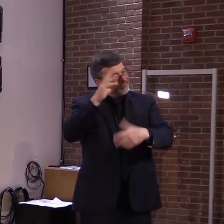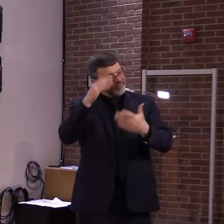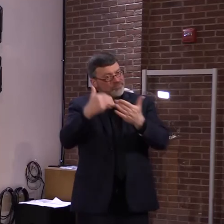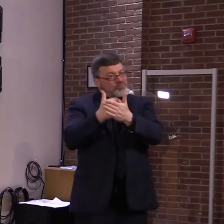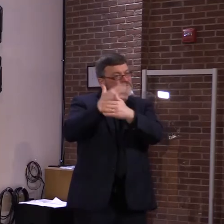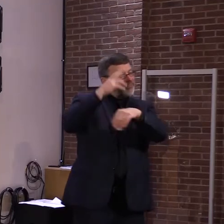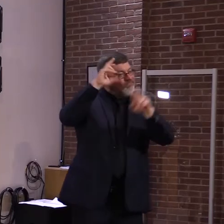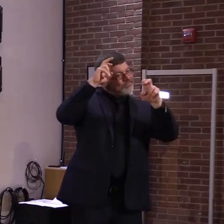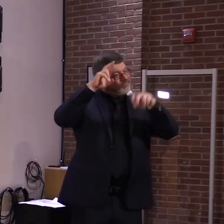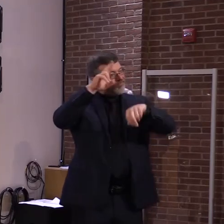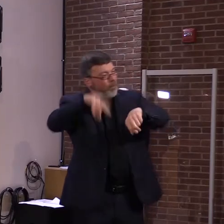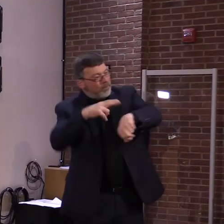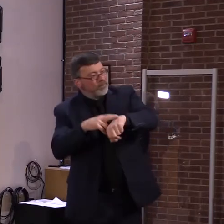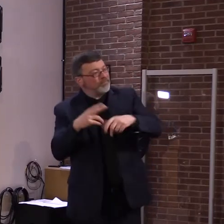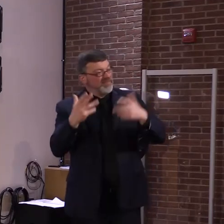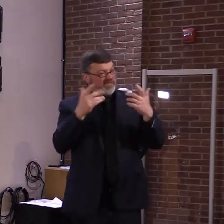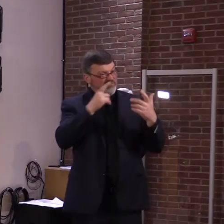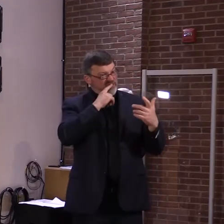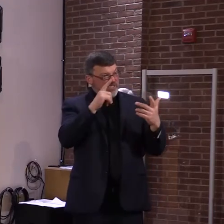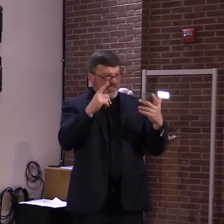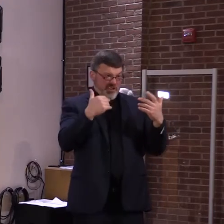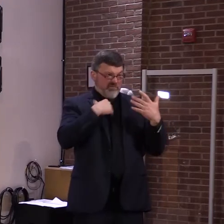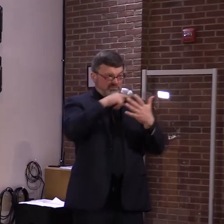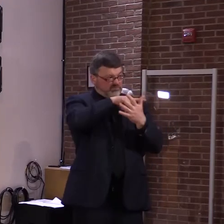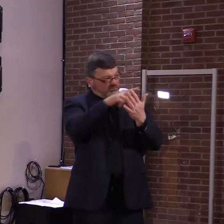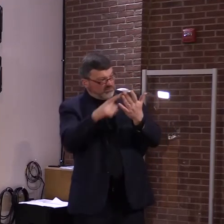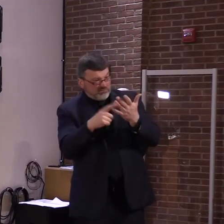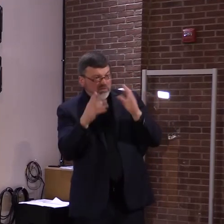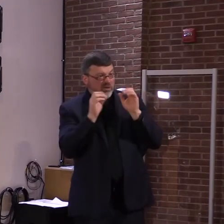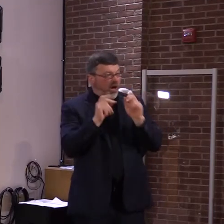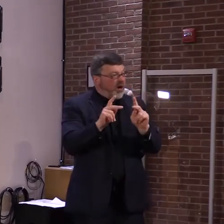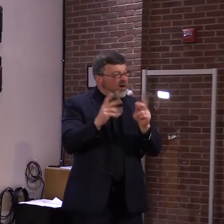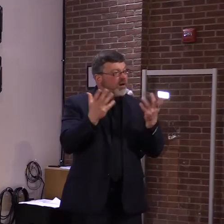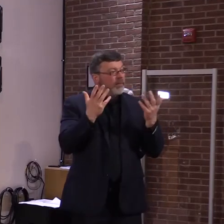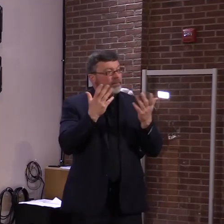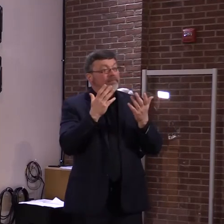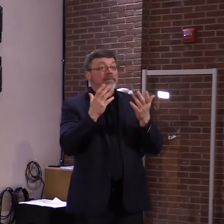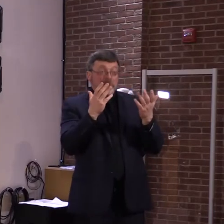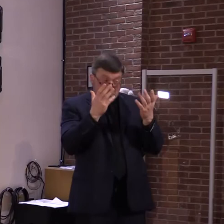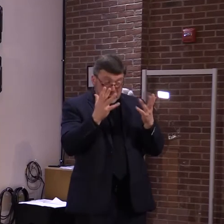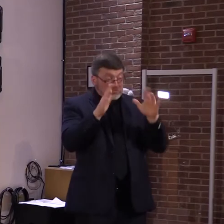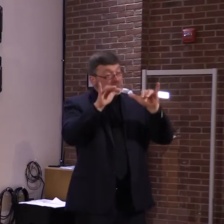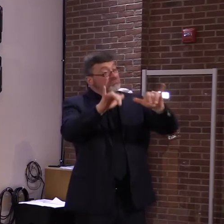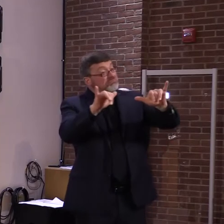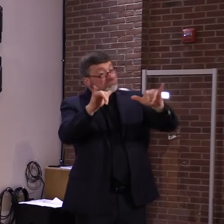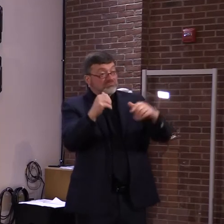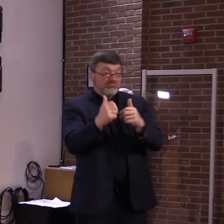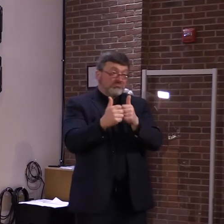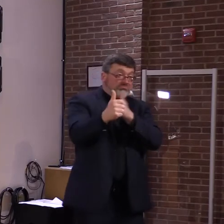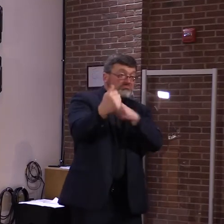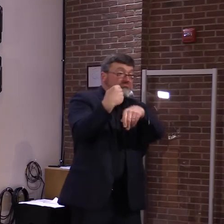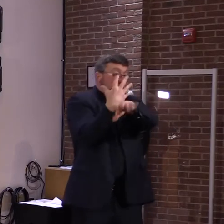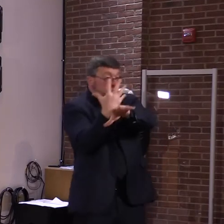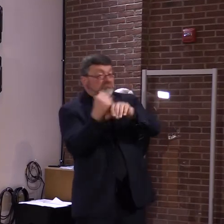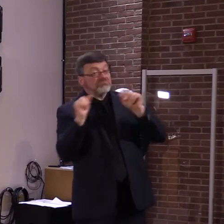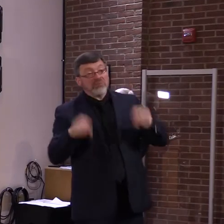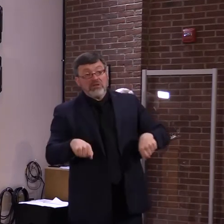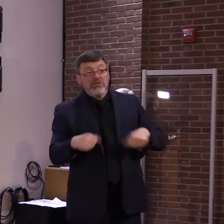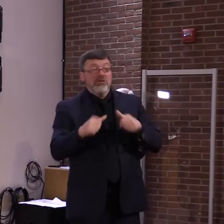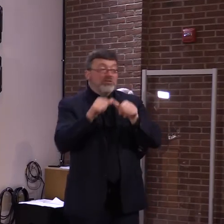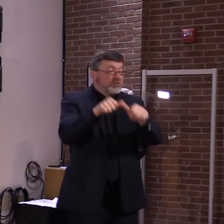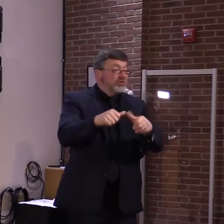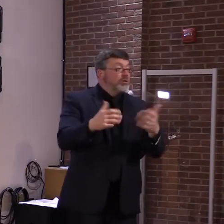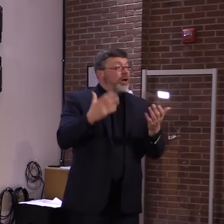to continue to have some remote working. And there are some people who would who we need to come